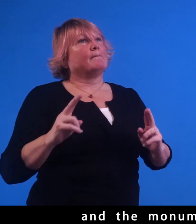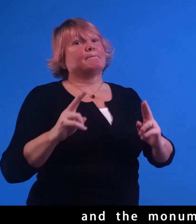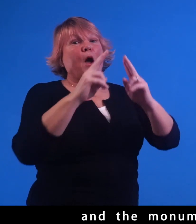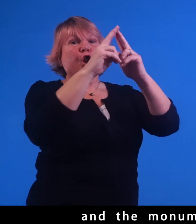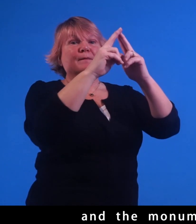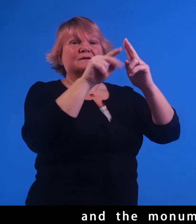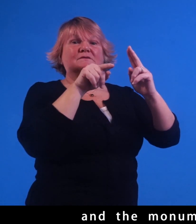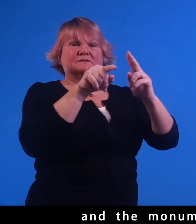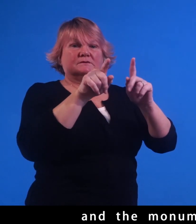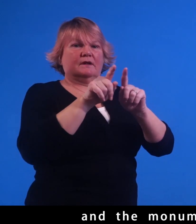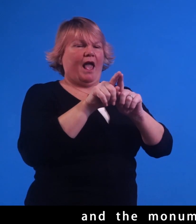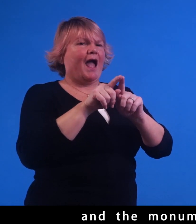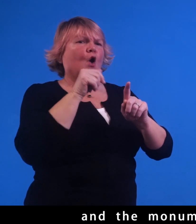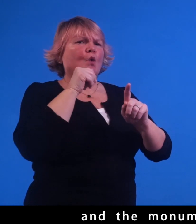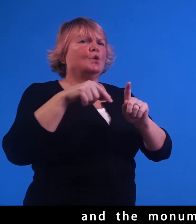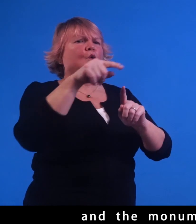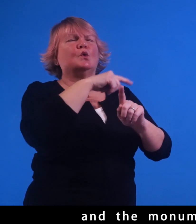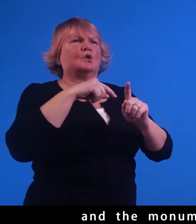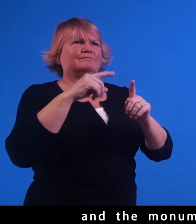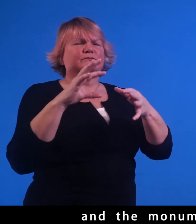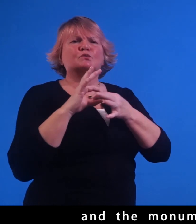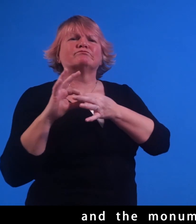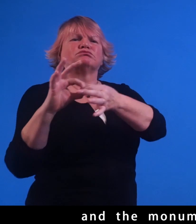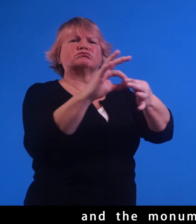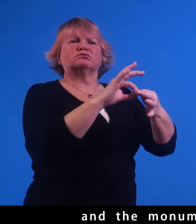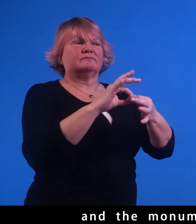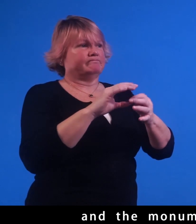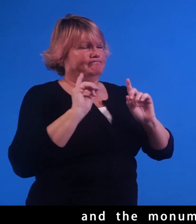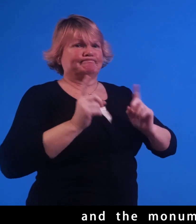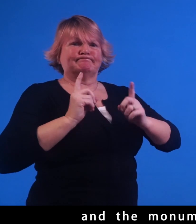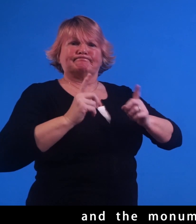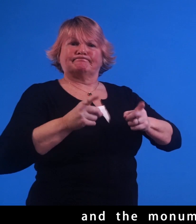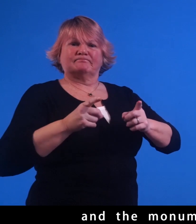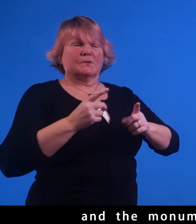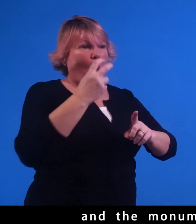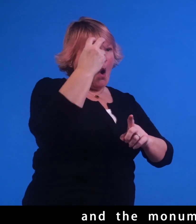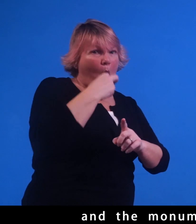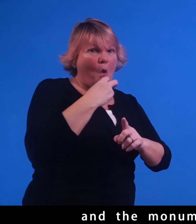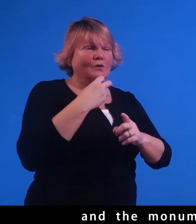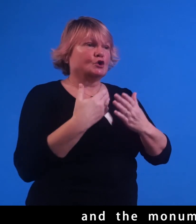And the monument stands as a beacon to unite, once and for all, the old and the